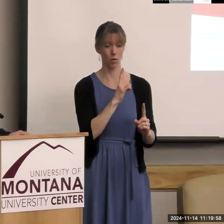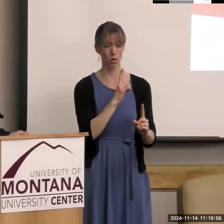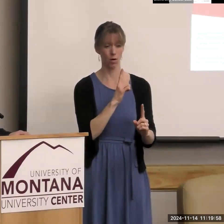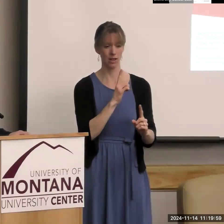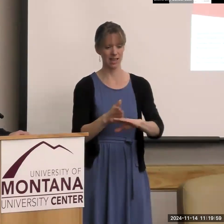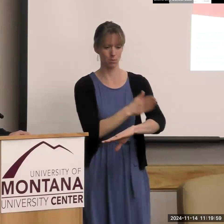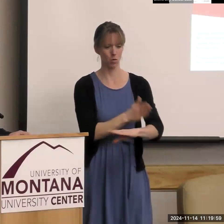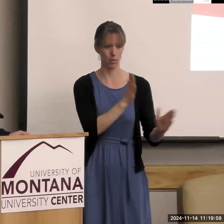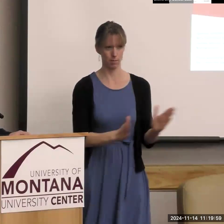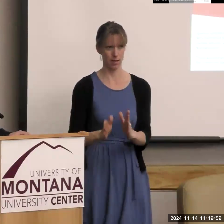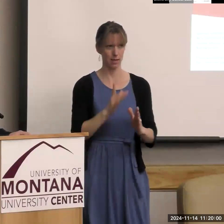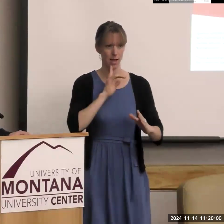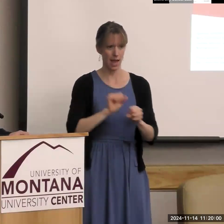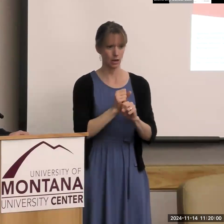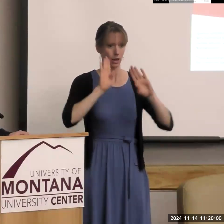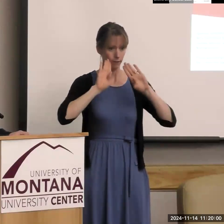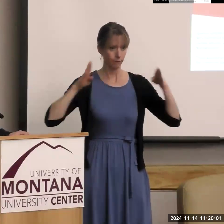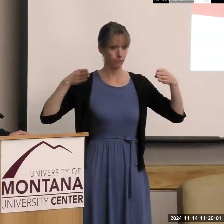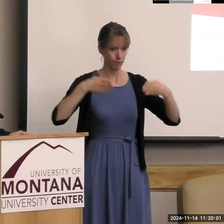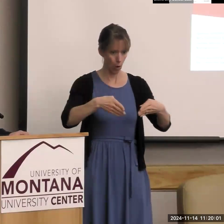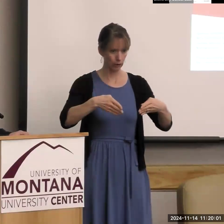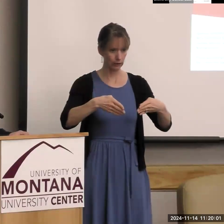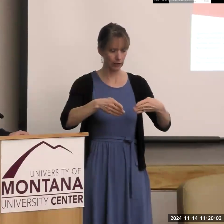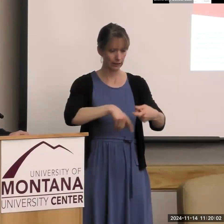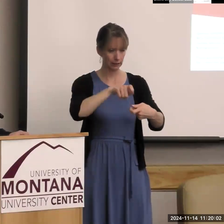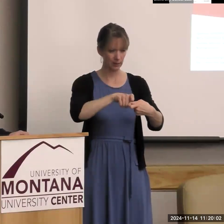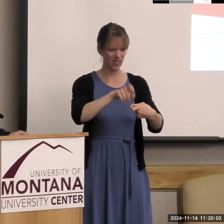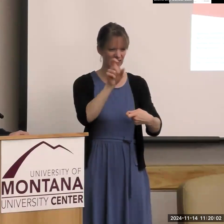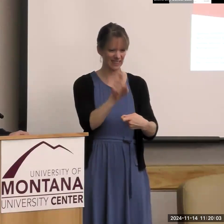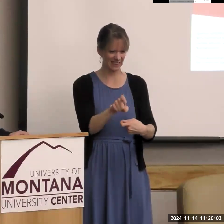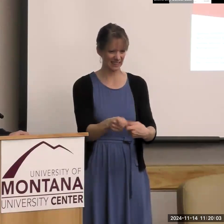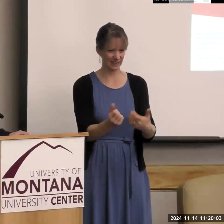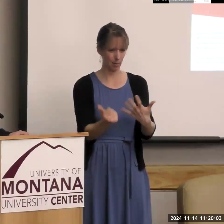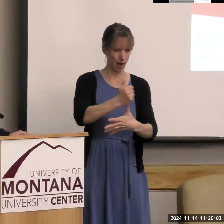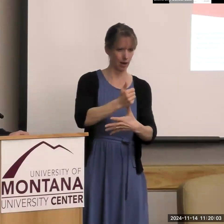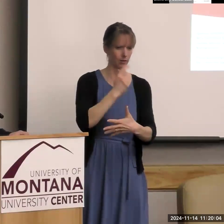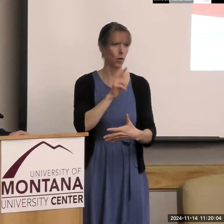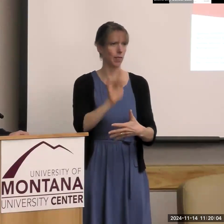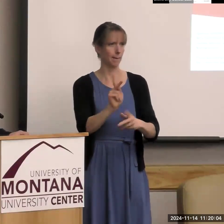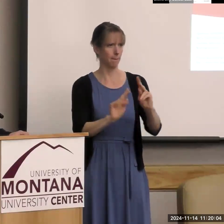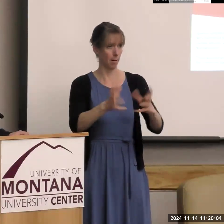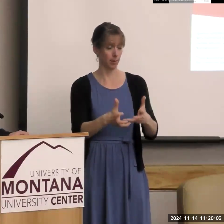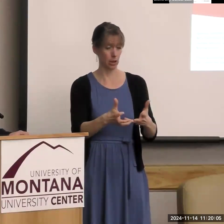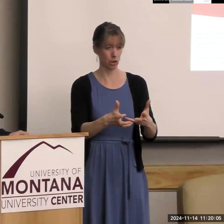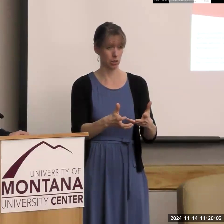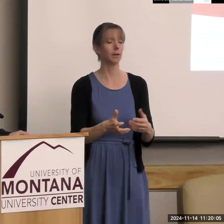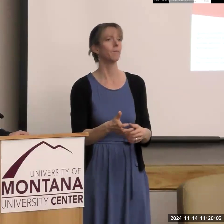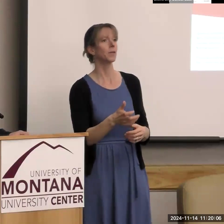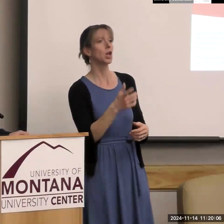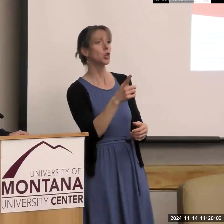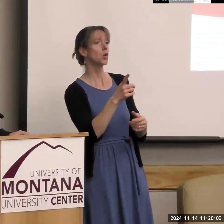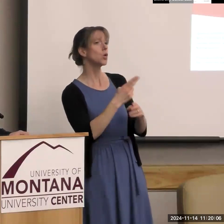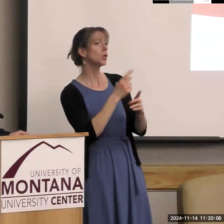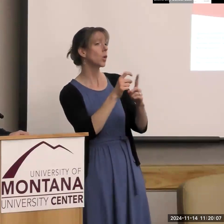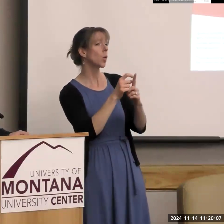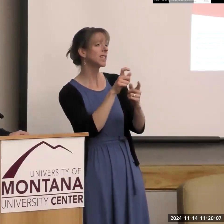that really do focus on the specific priorities of this population? Yeah, and so you use the word specific a